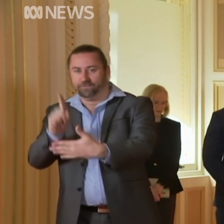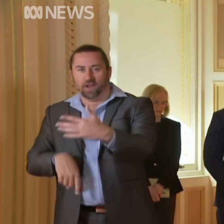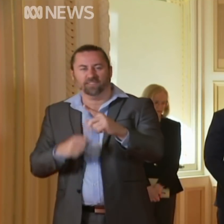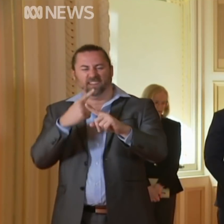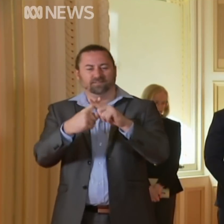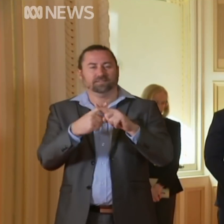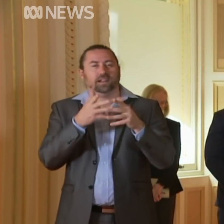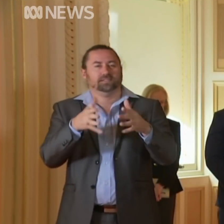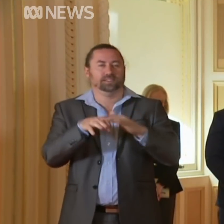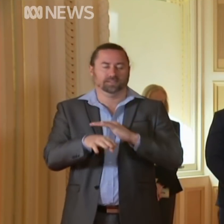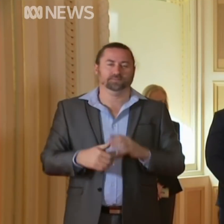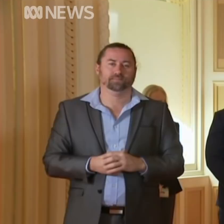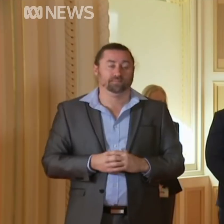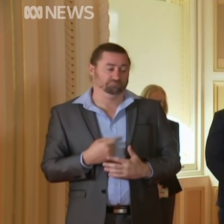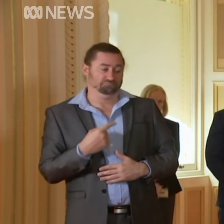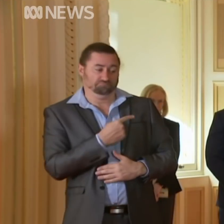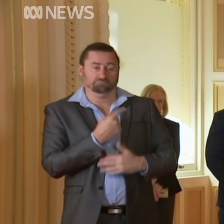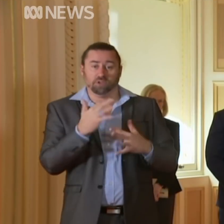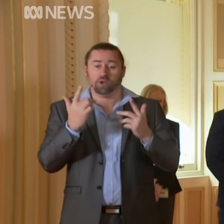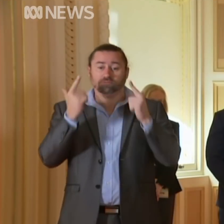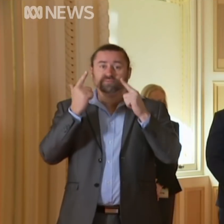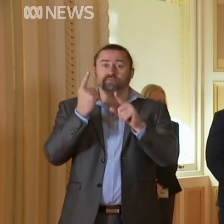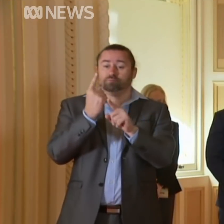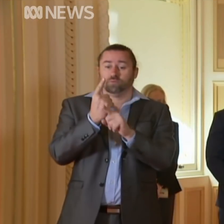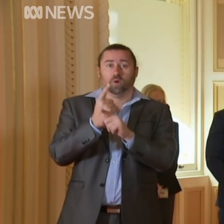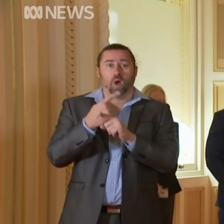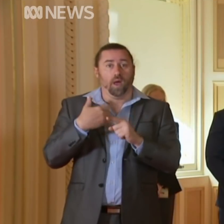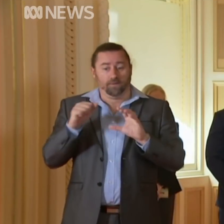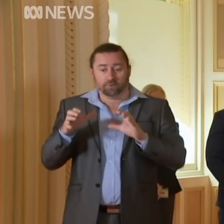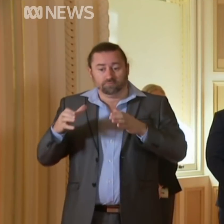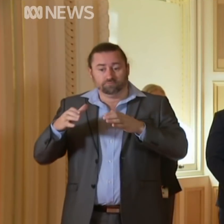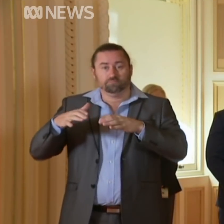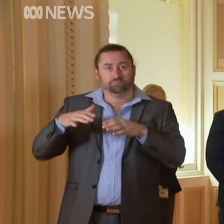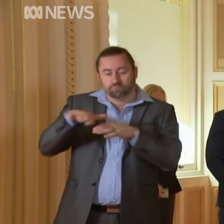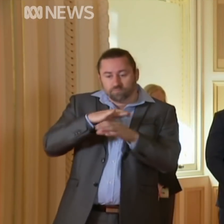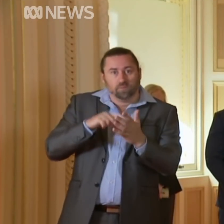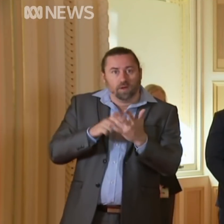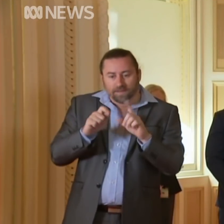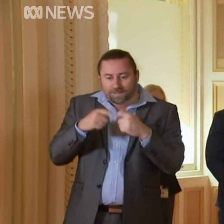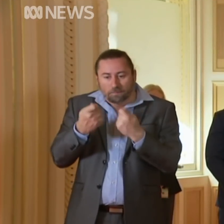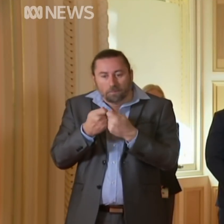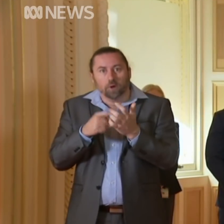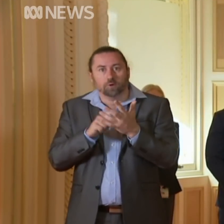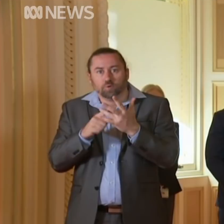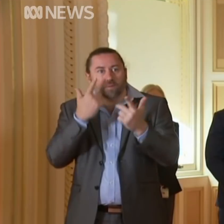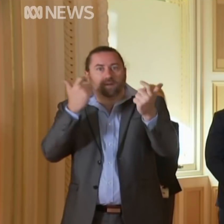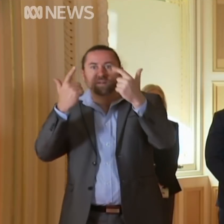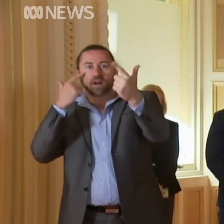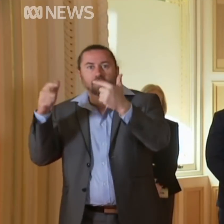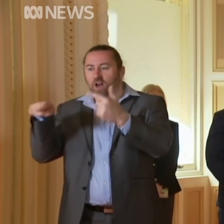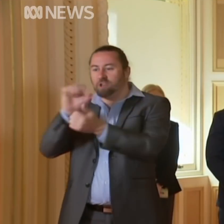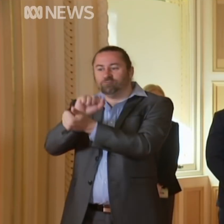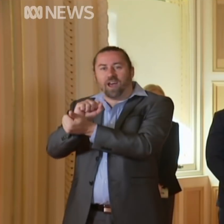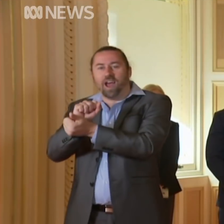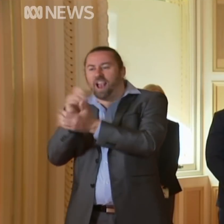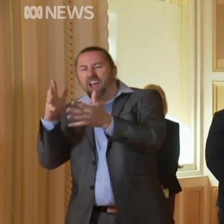Chief Health Officer mentioned, we have a task force working on locating all of the children that have been released. We have located